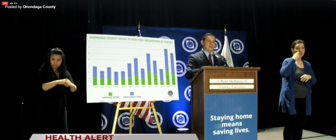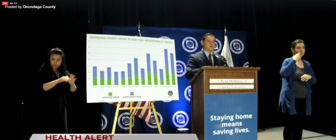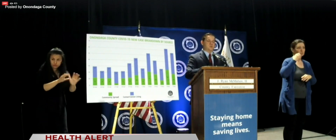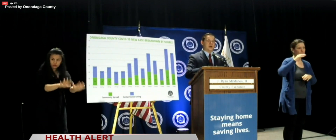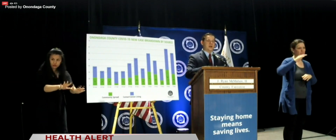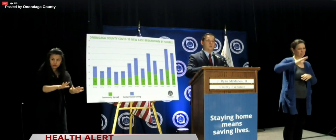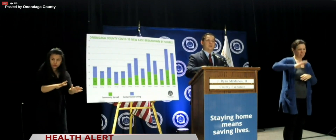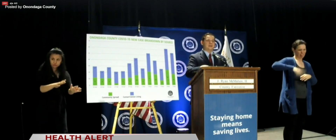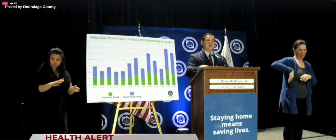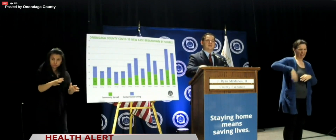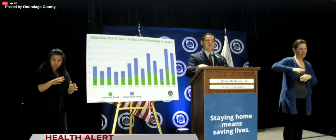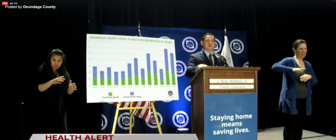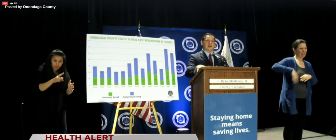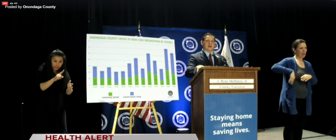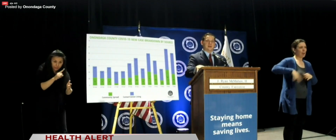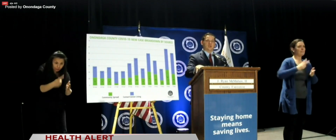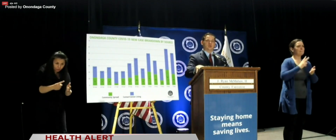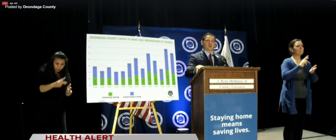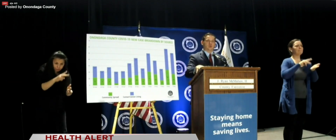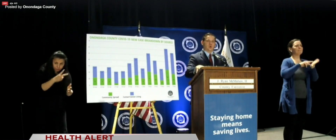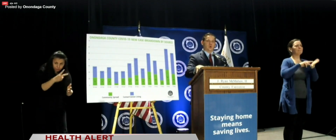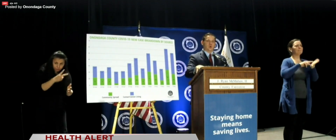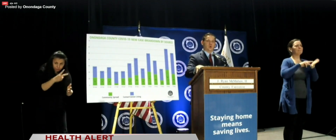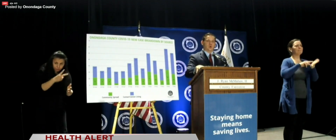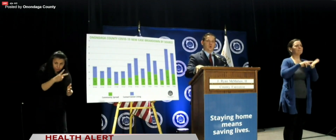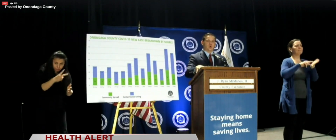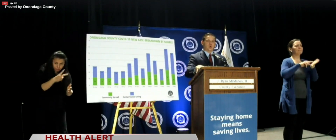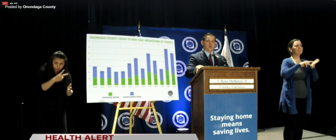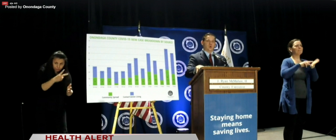that's why we need to kind of control